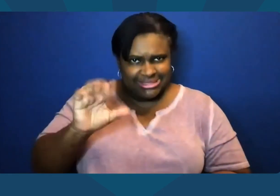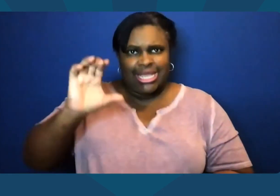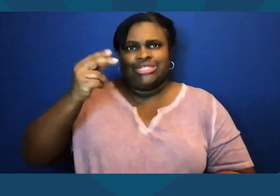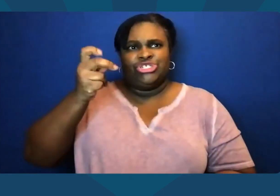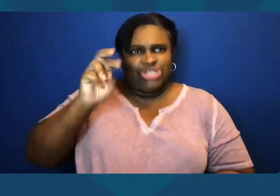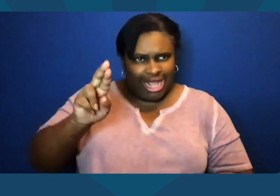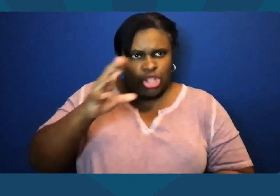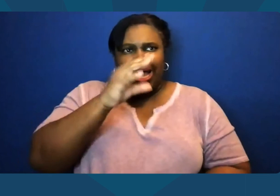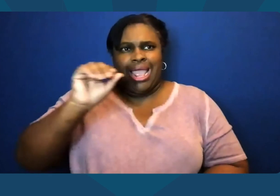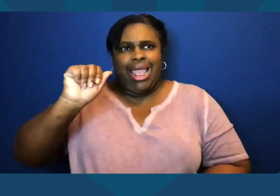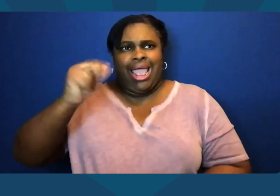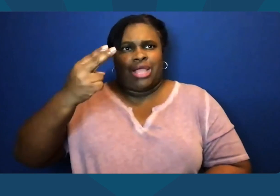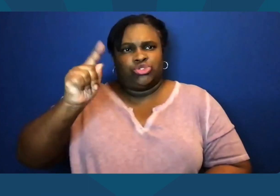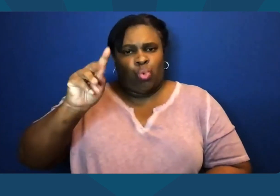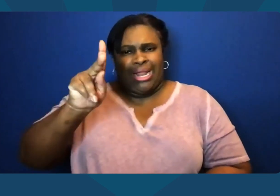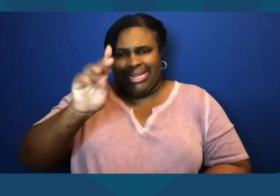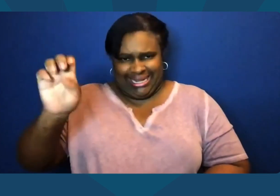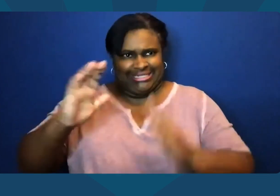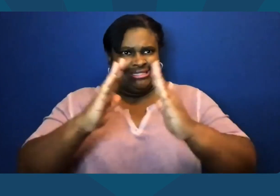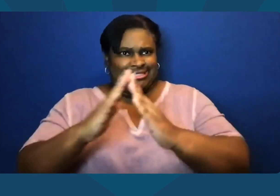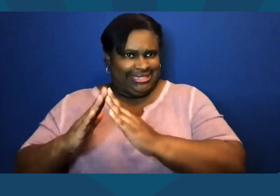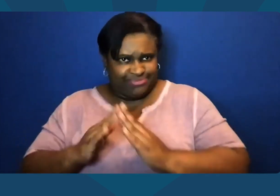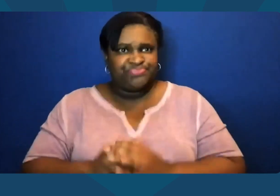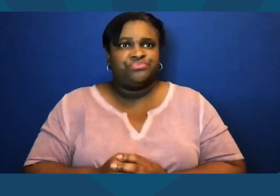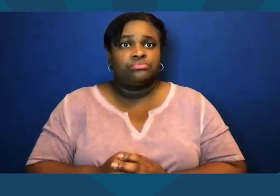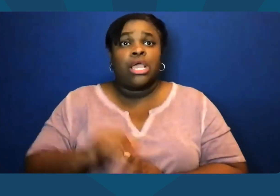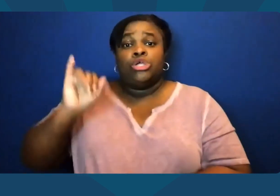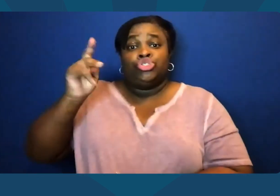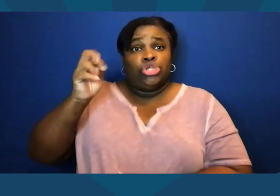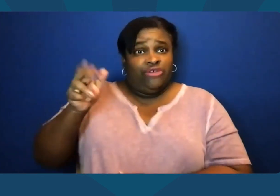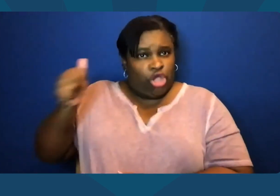Tempe, Mesa, Chandler, and Ahwatukee.